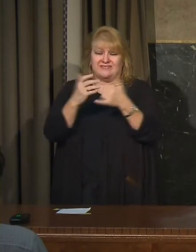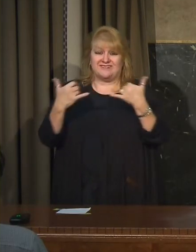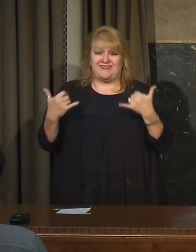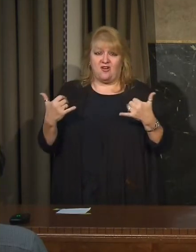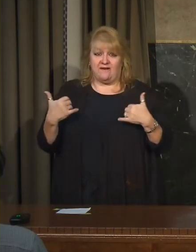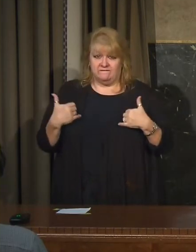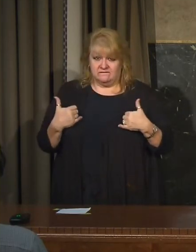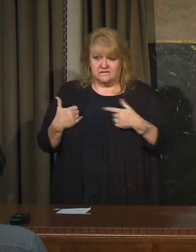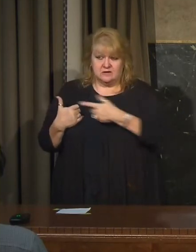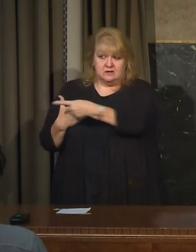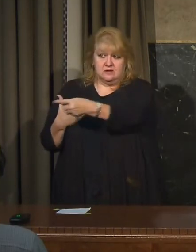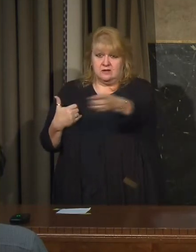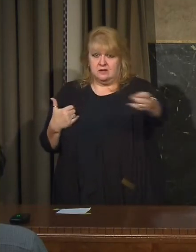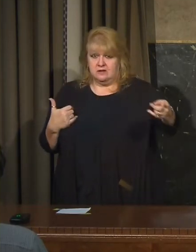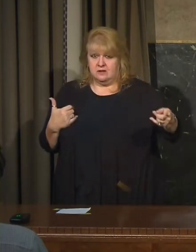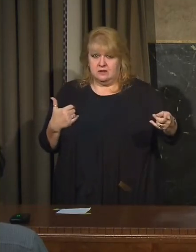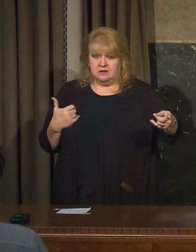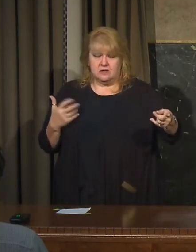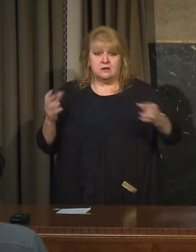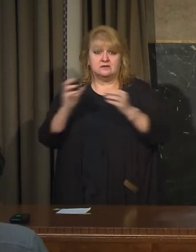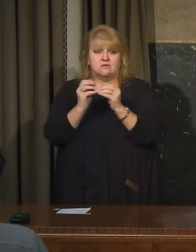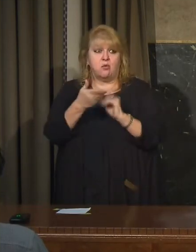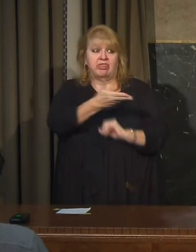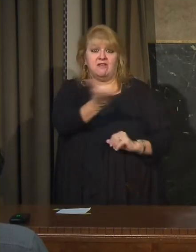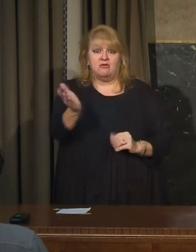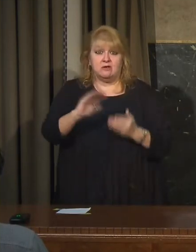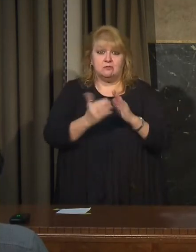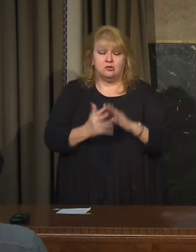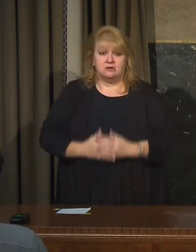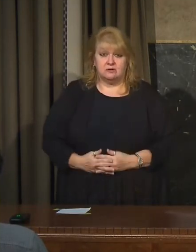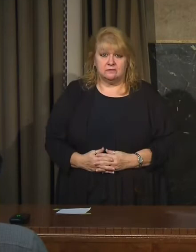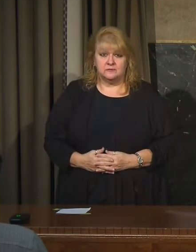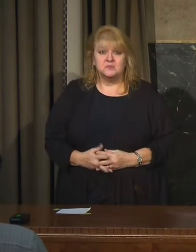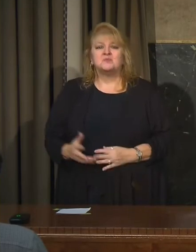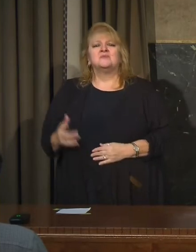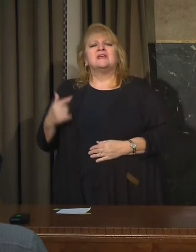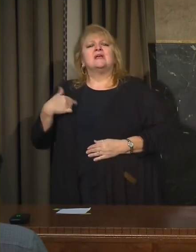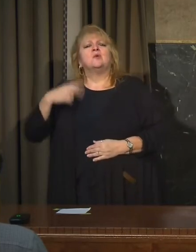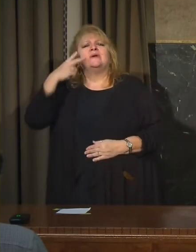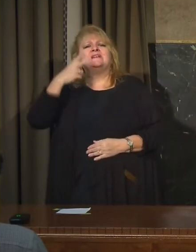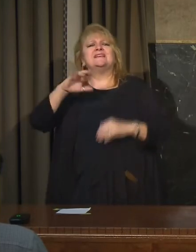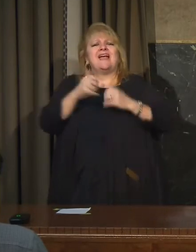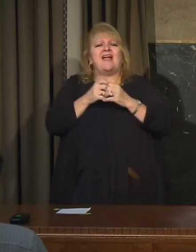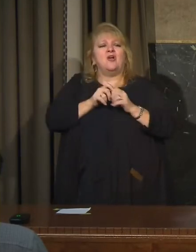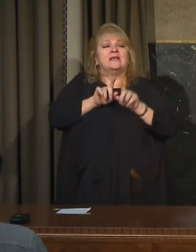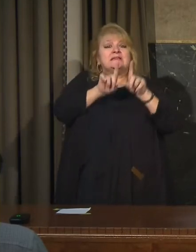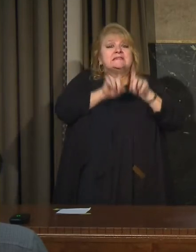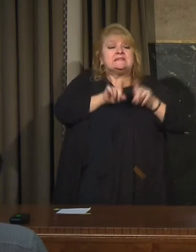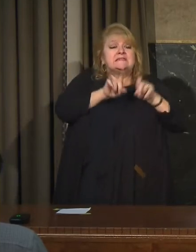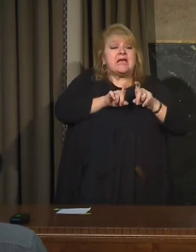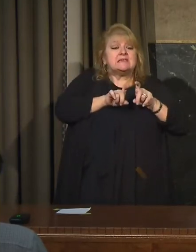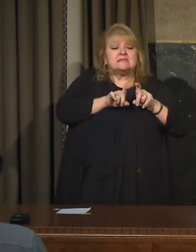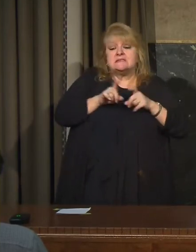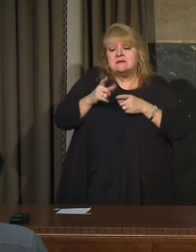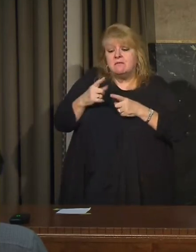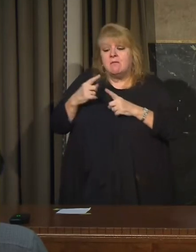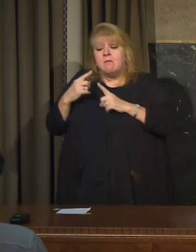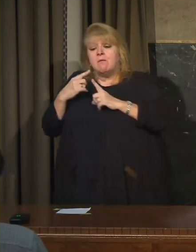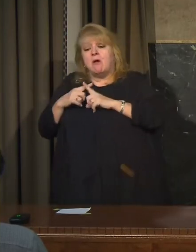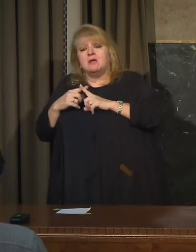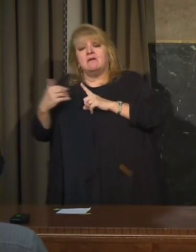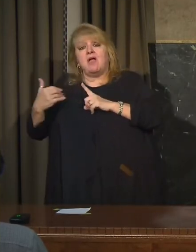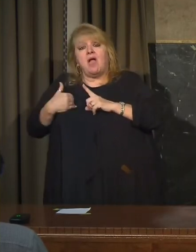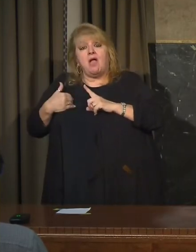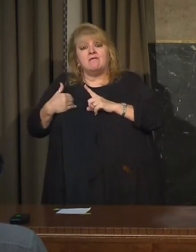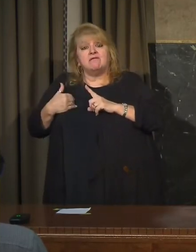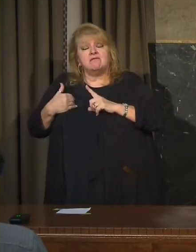where we reported the largest number of new cases to date, but we certainly see it in our hospital censuses, as